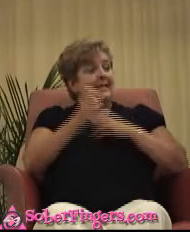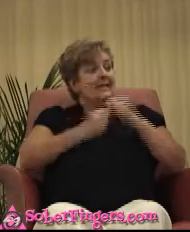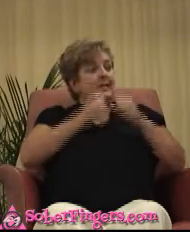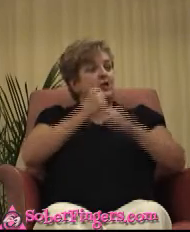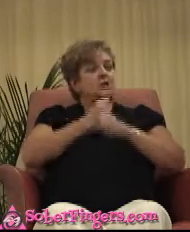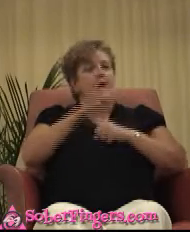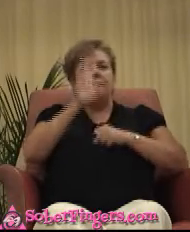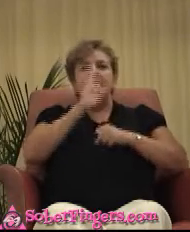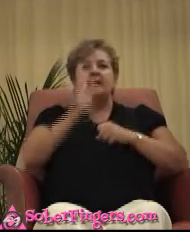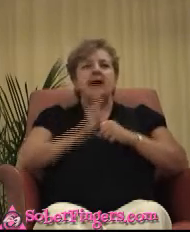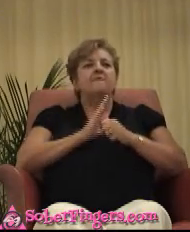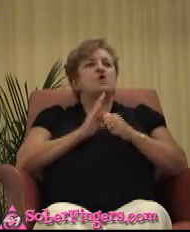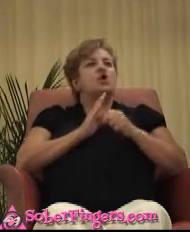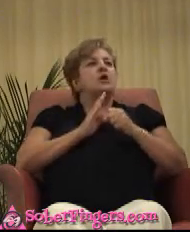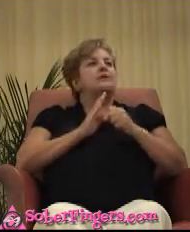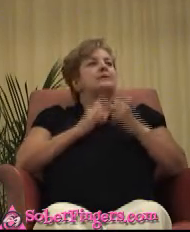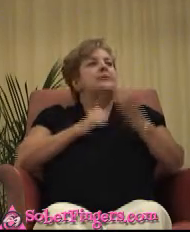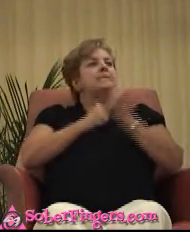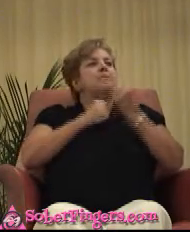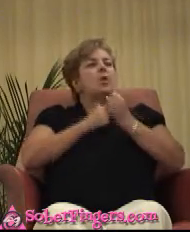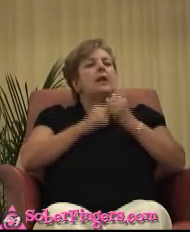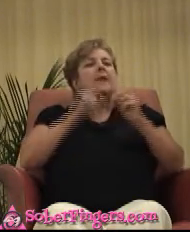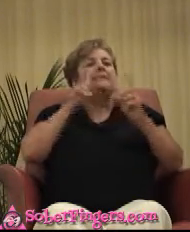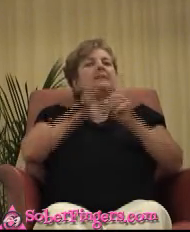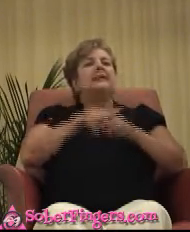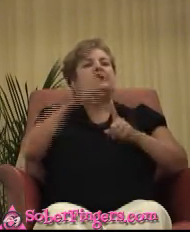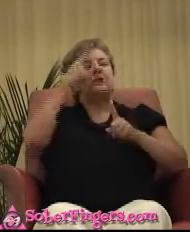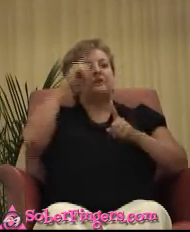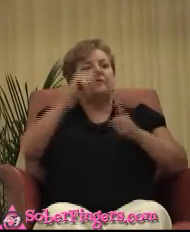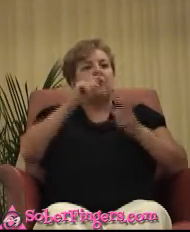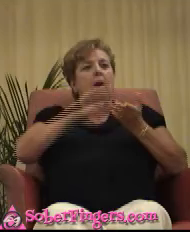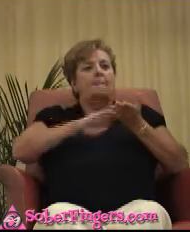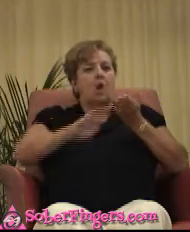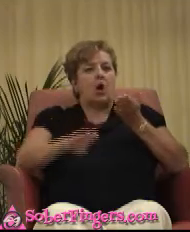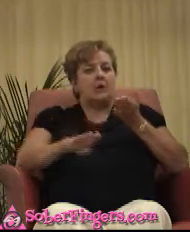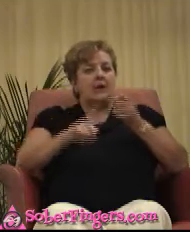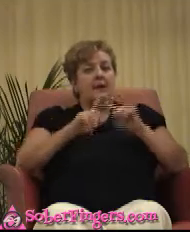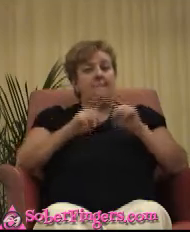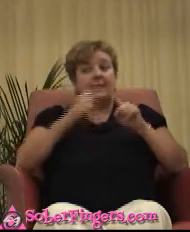petition for pardon. I tell Lyle, if he wants to make the attempt, I'll support his.